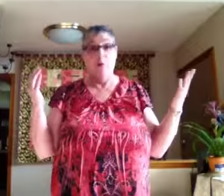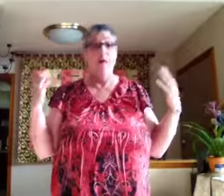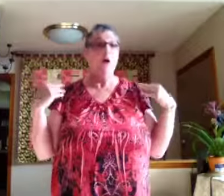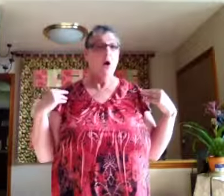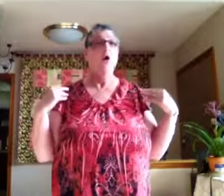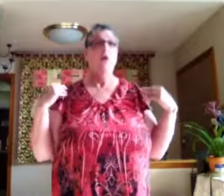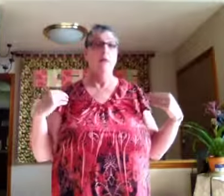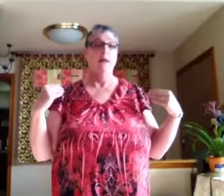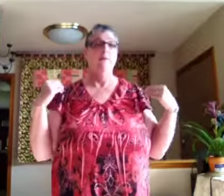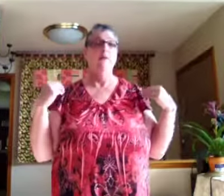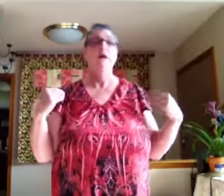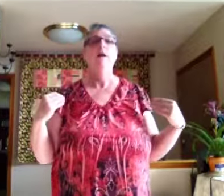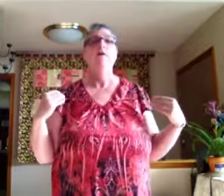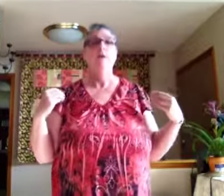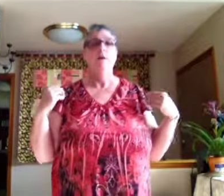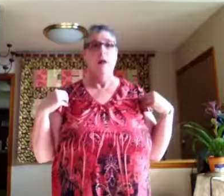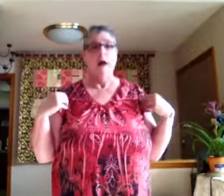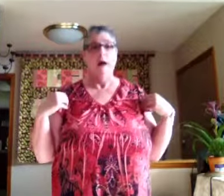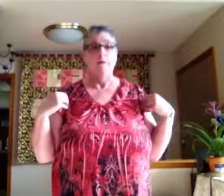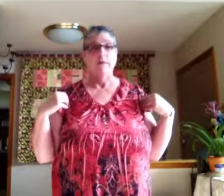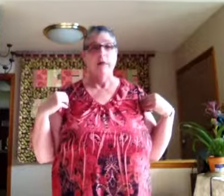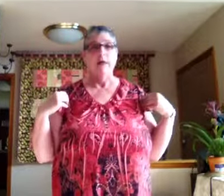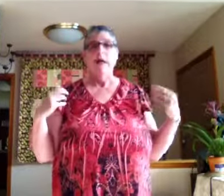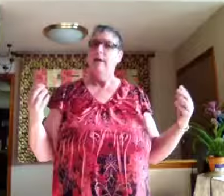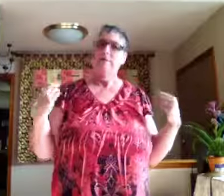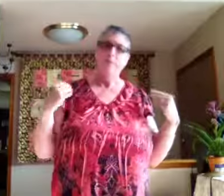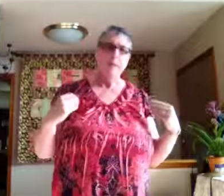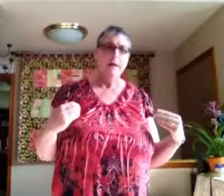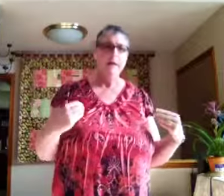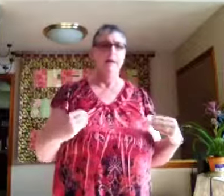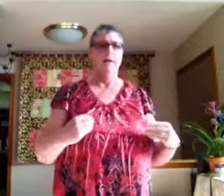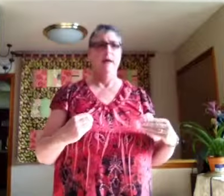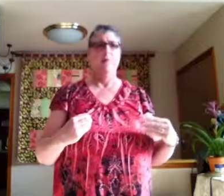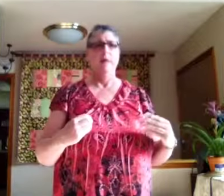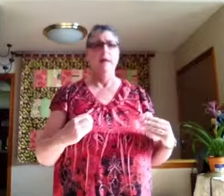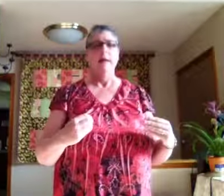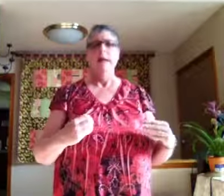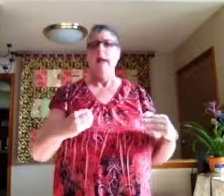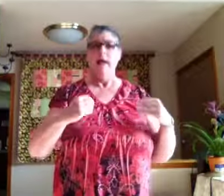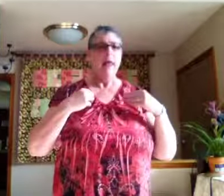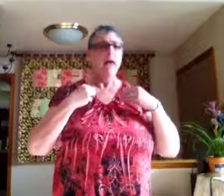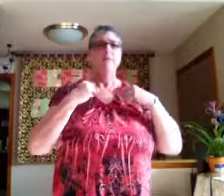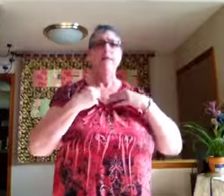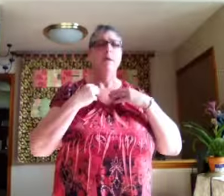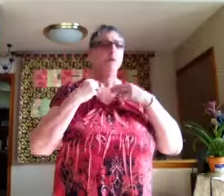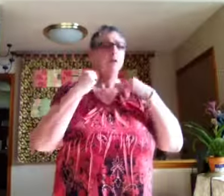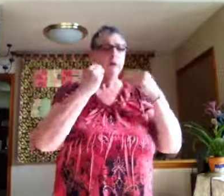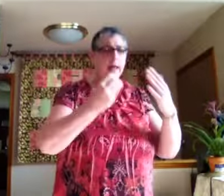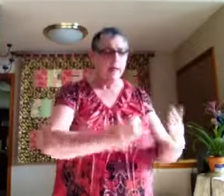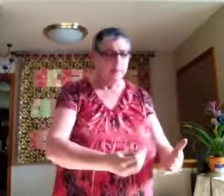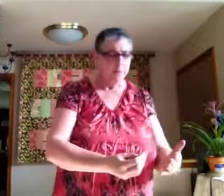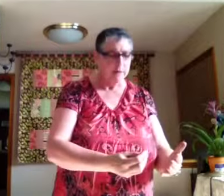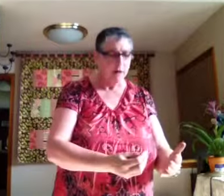probably already been touching their lives and speaking to them and having them look at